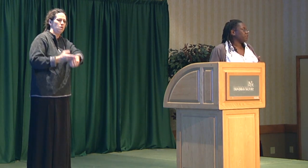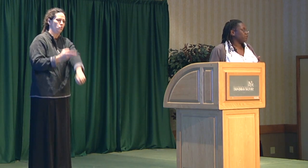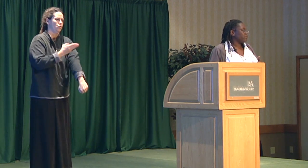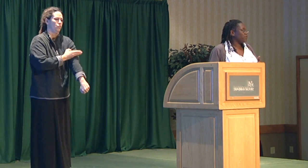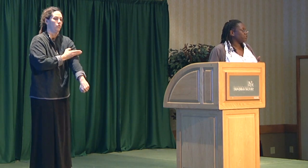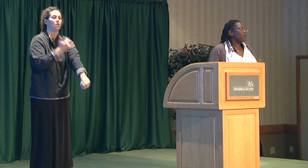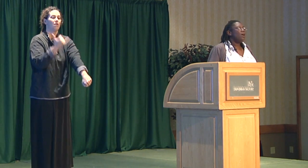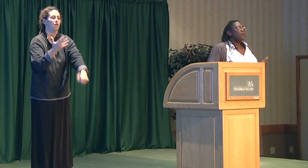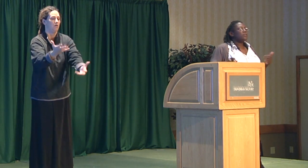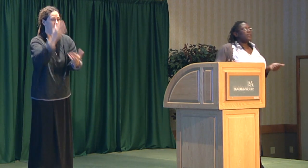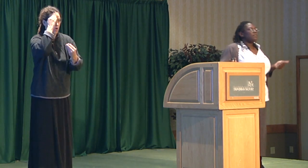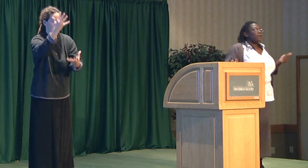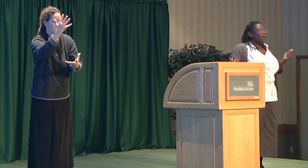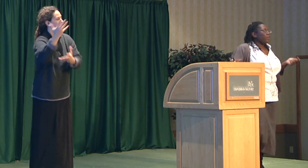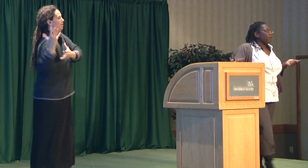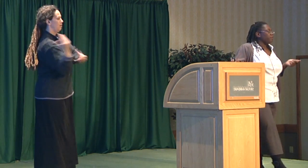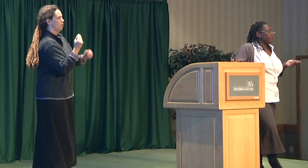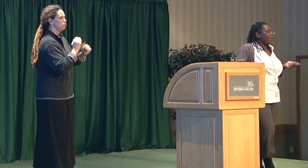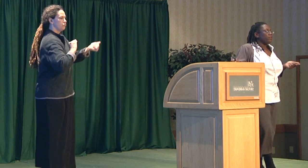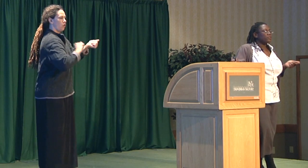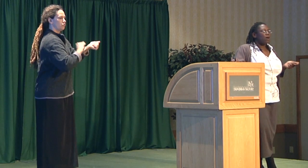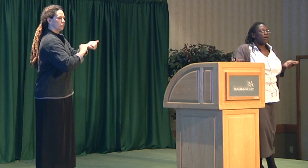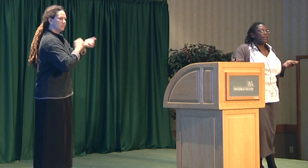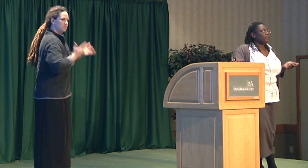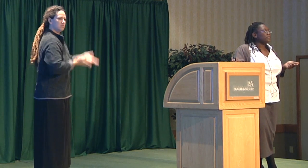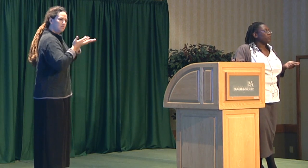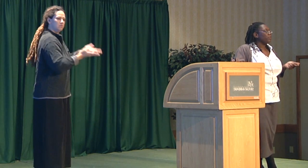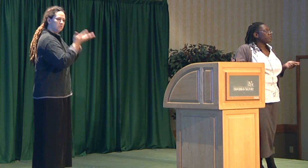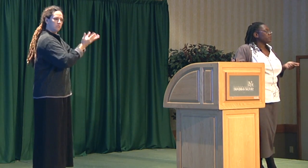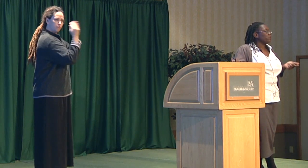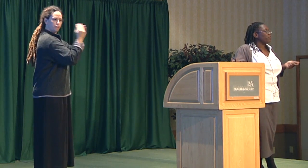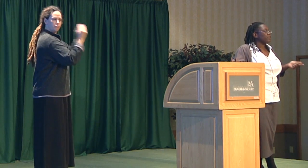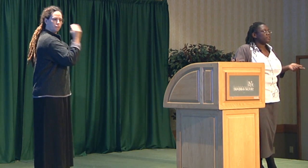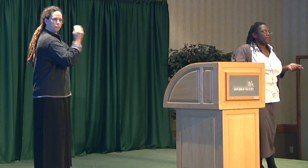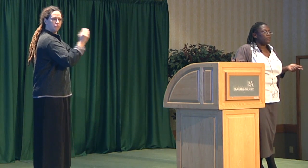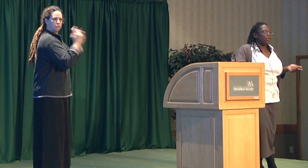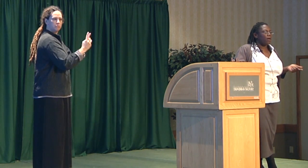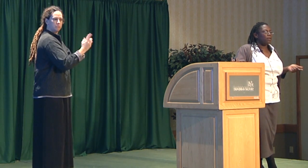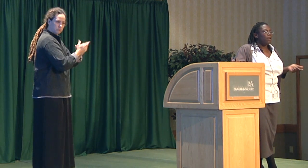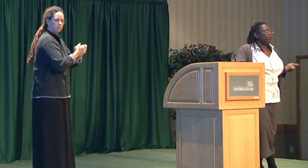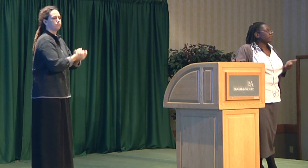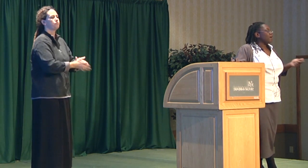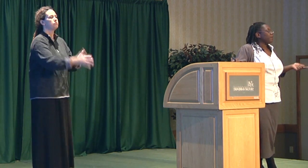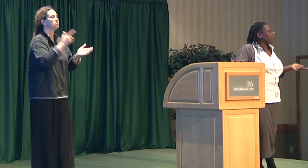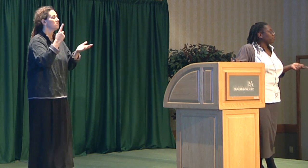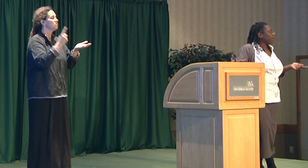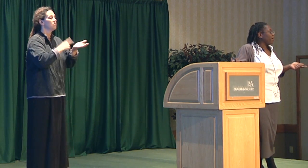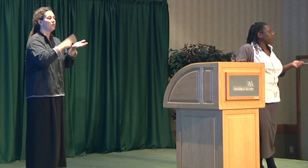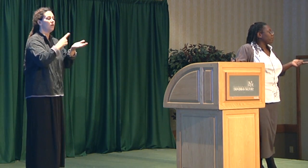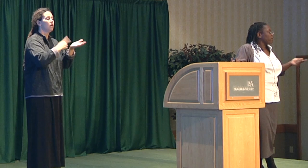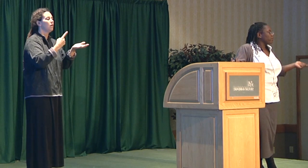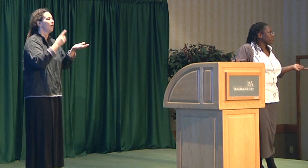in this particular situation. Sometimes healthcare communicators are enlisted when there's some sort of risk that's going on. When a